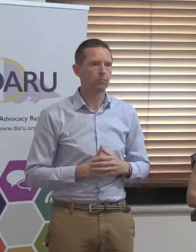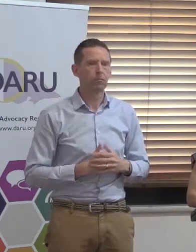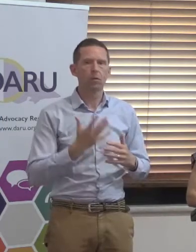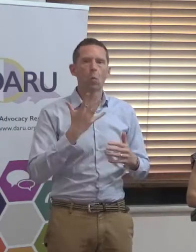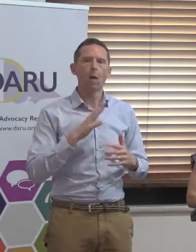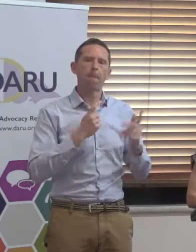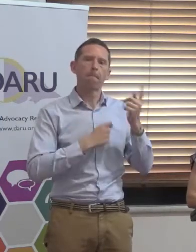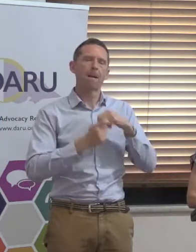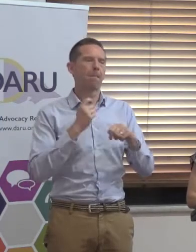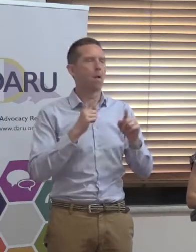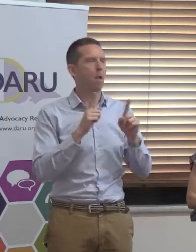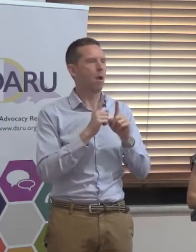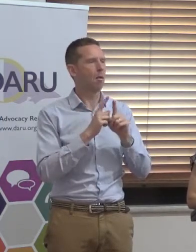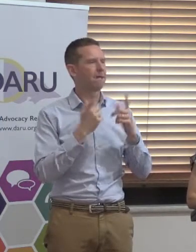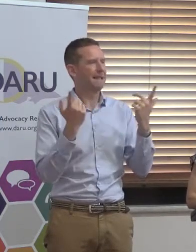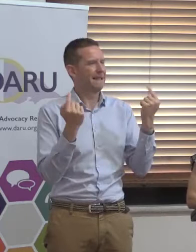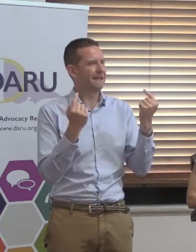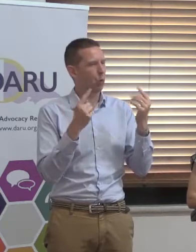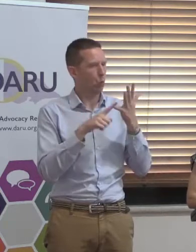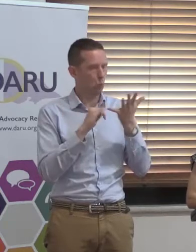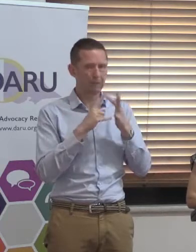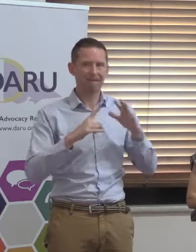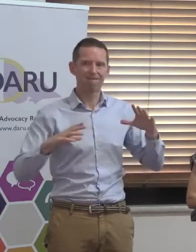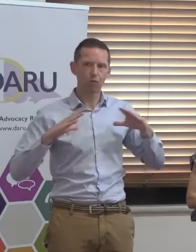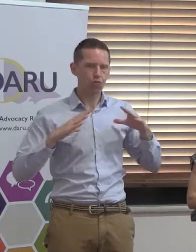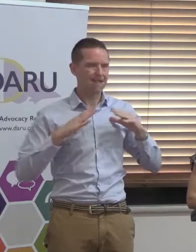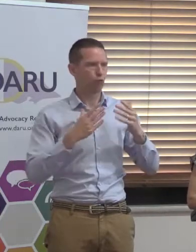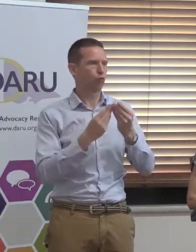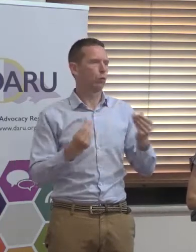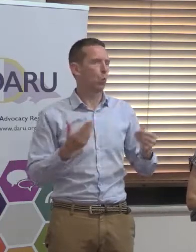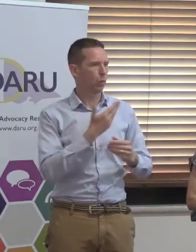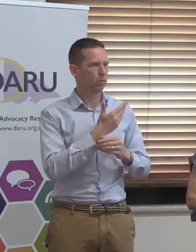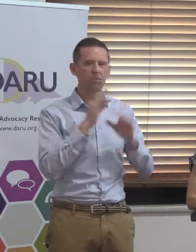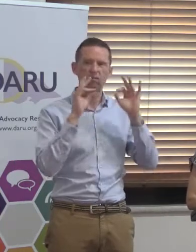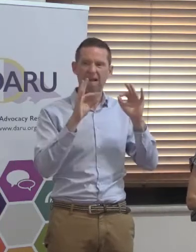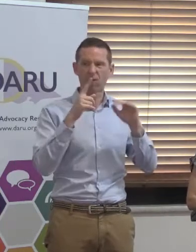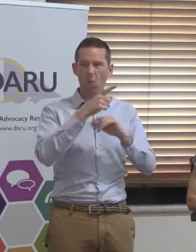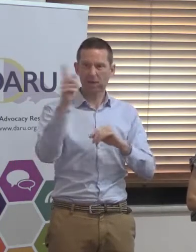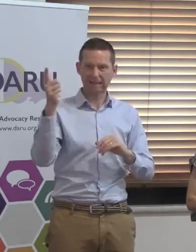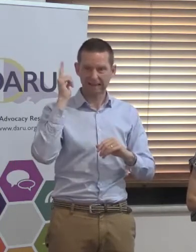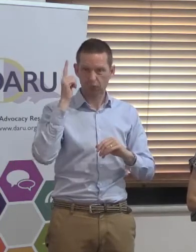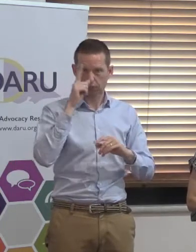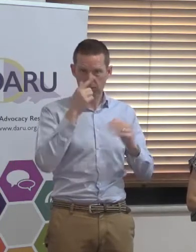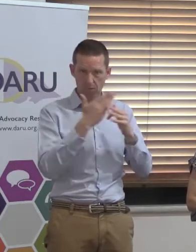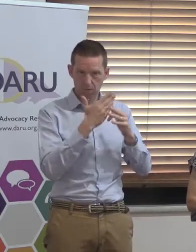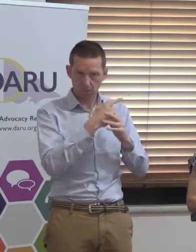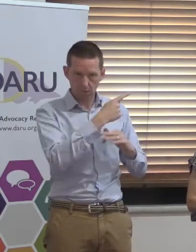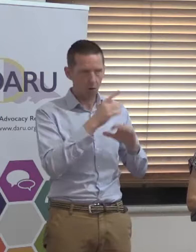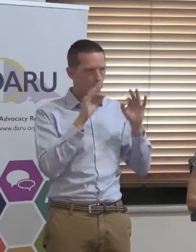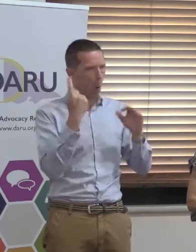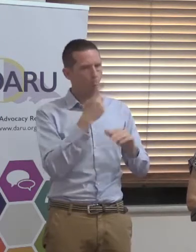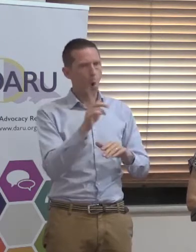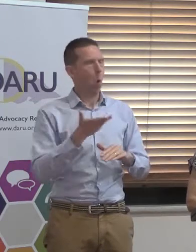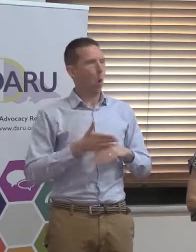a free, really easy to use and practical resource, specifically for teachers, and especially those new to